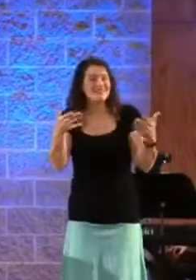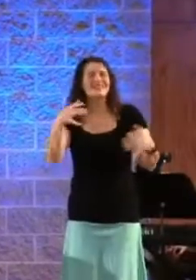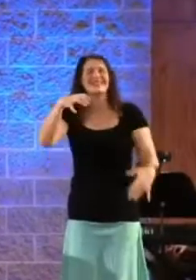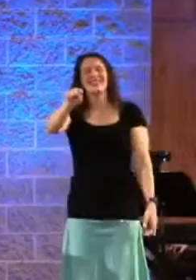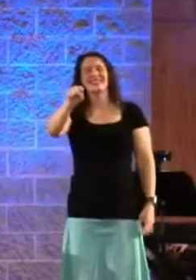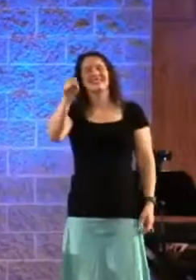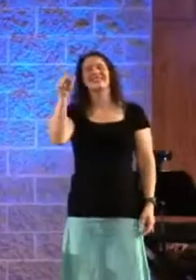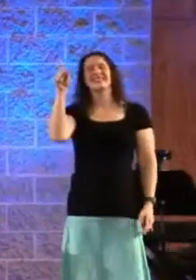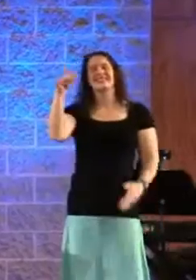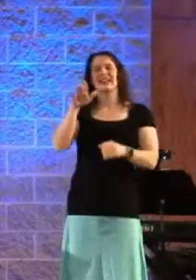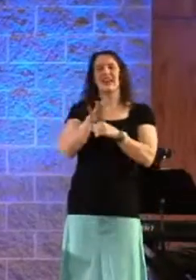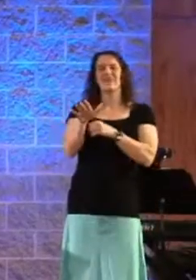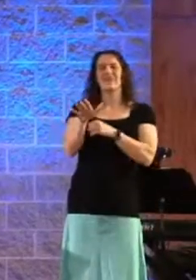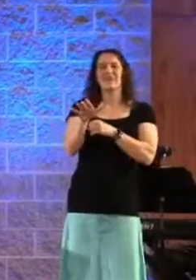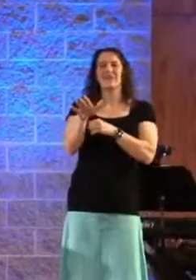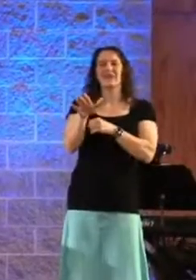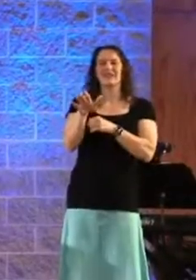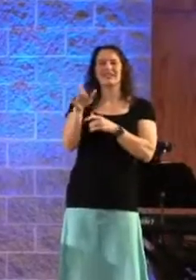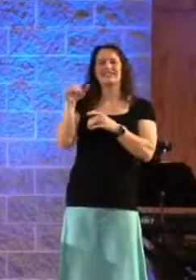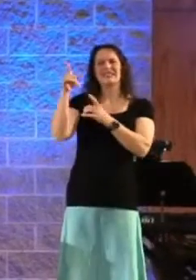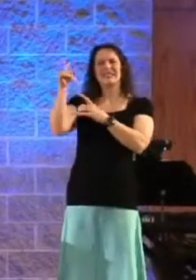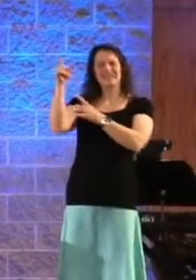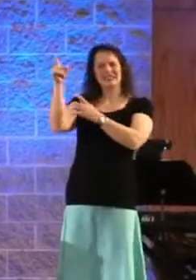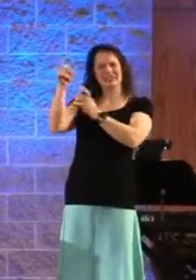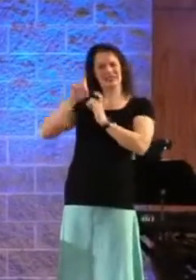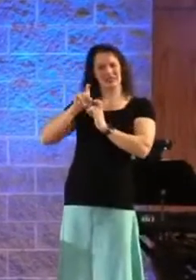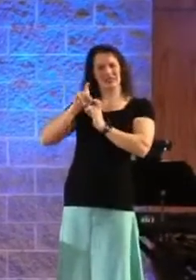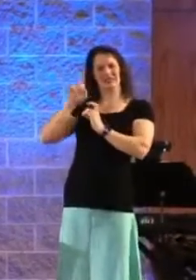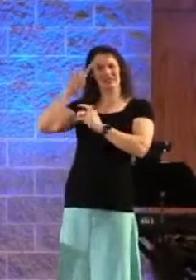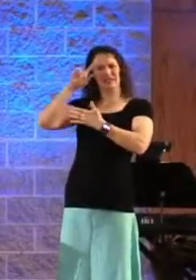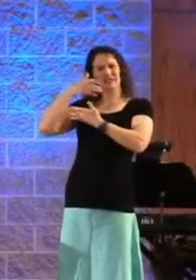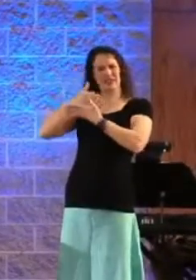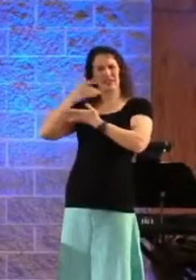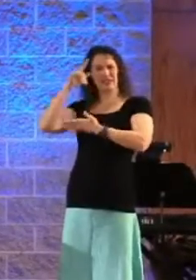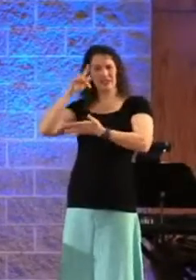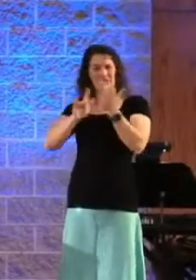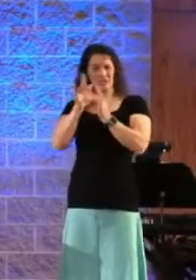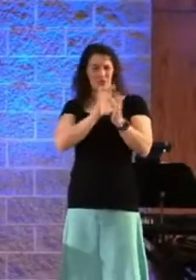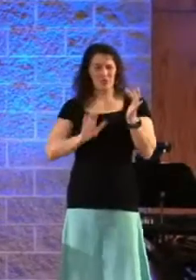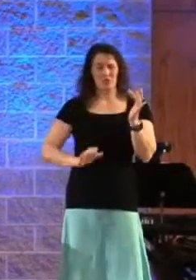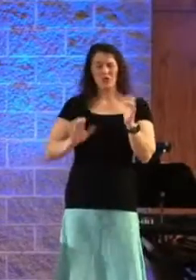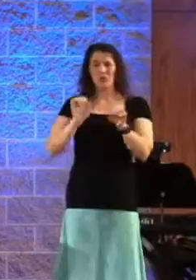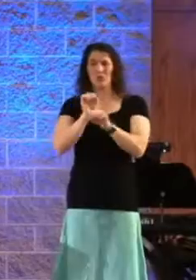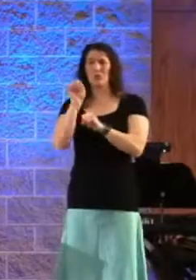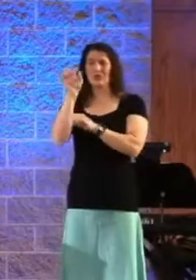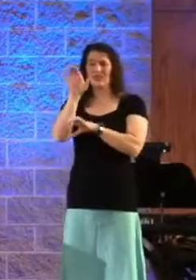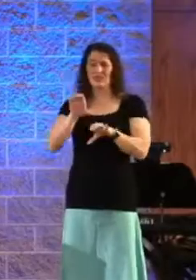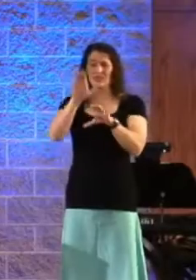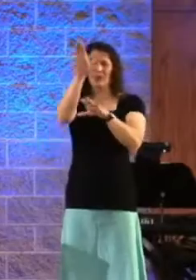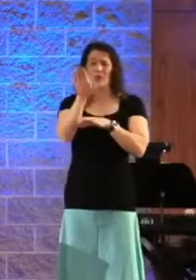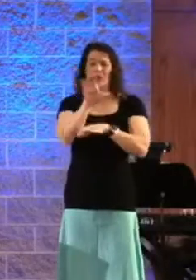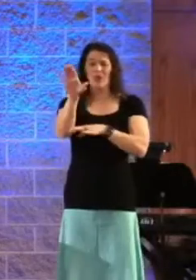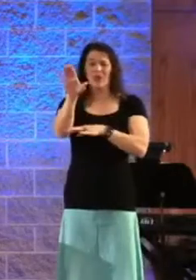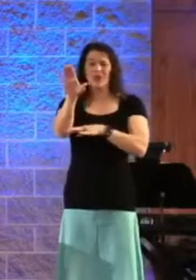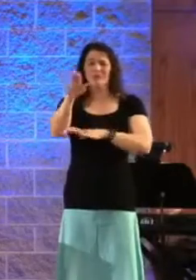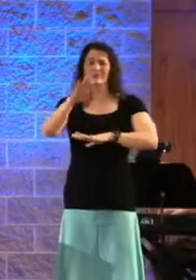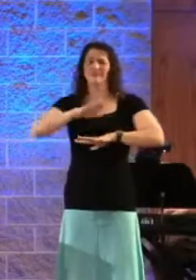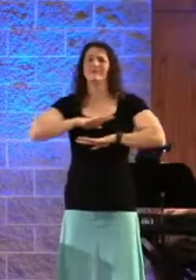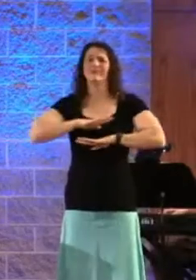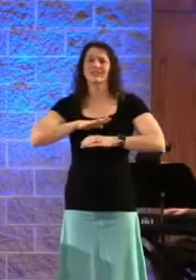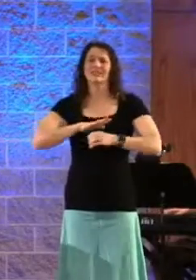he has given us in his son Jesus Christ, the work he has done on the cross, is enough for us. Let's sing together with